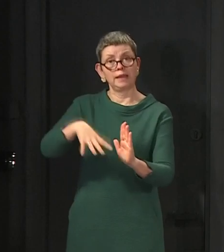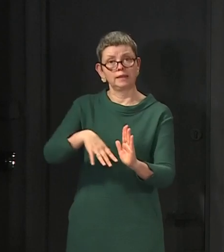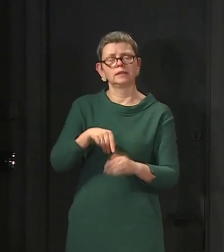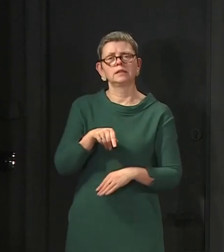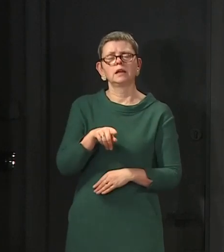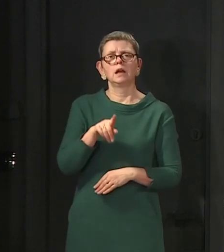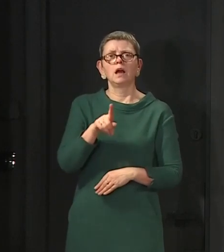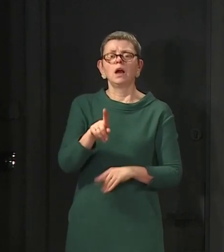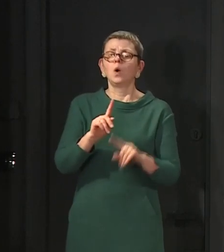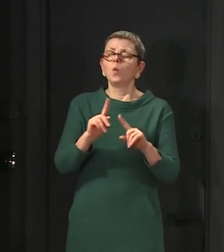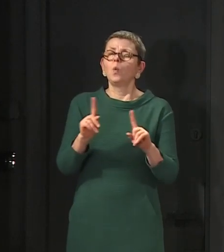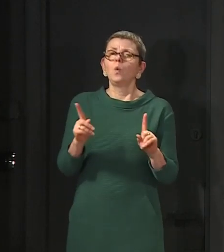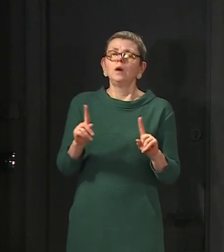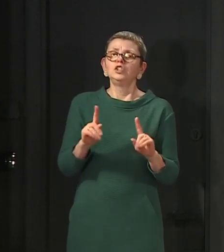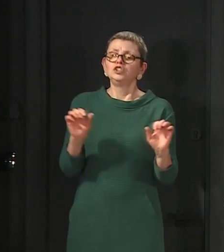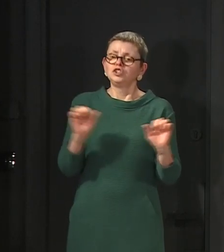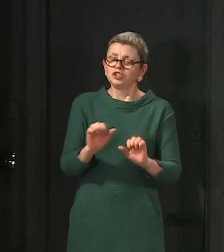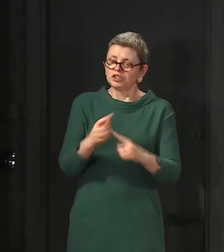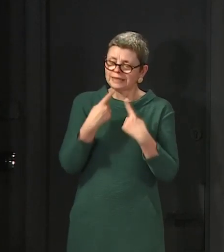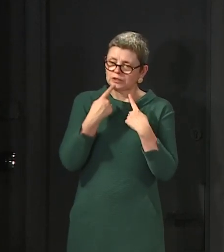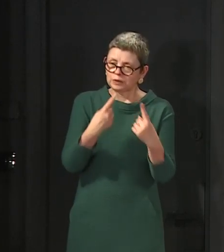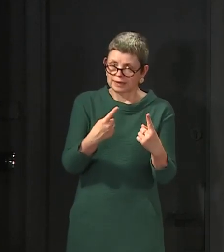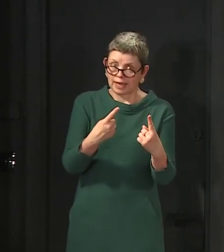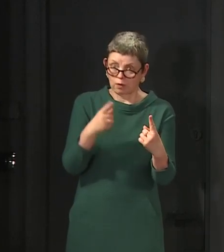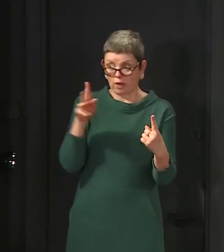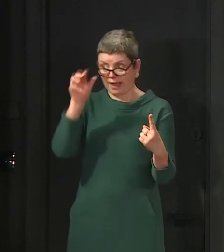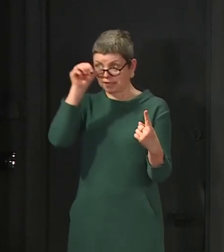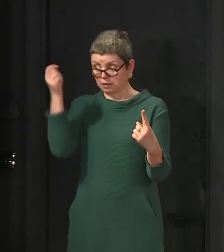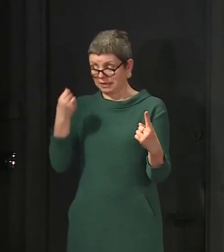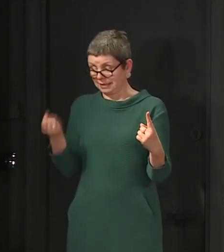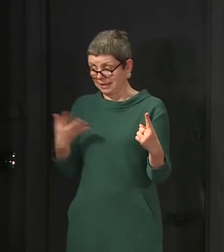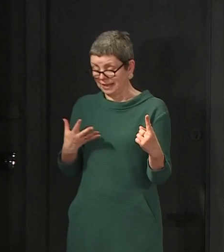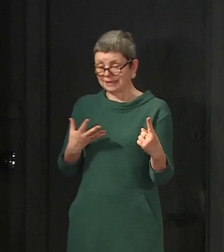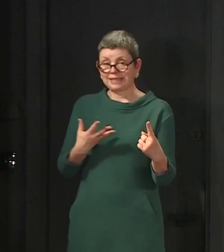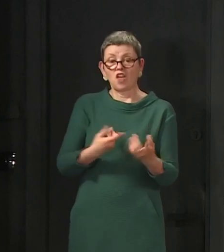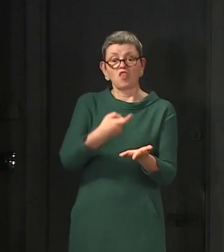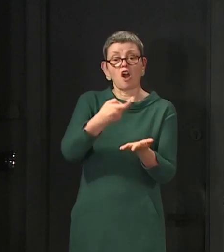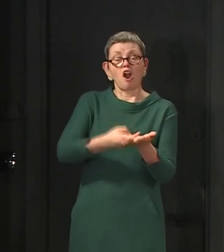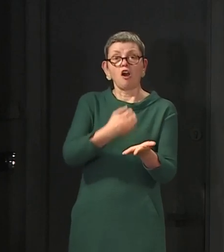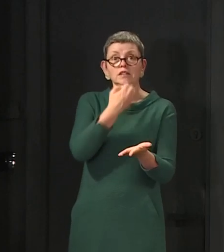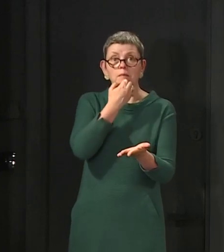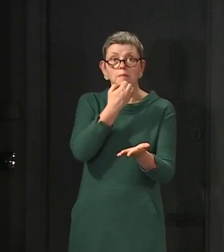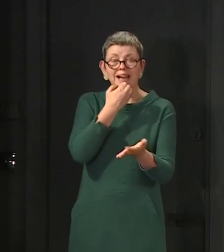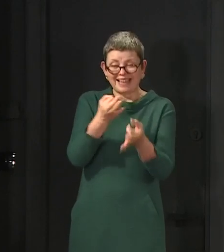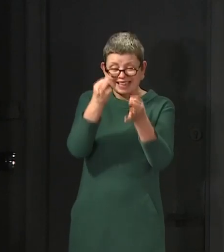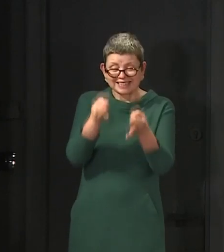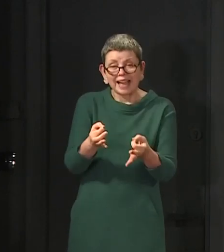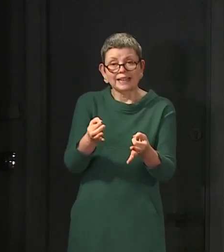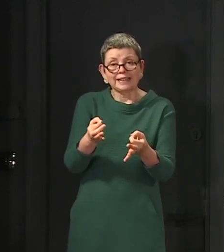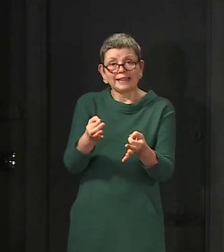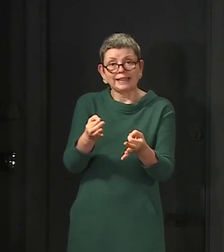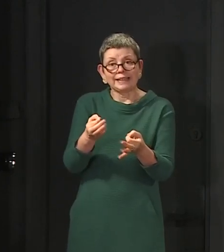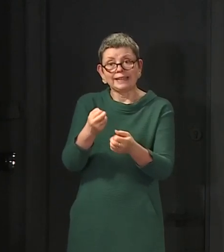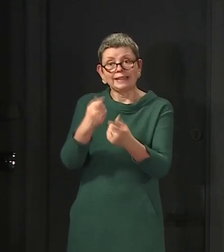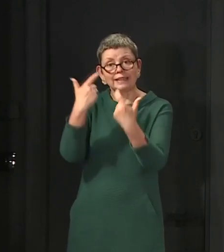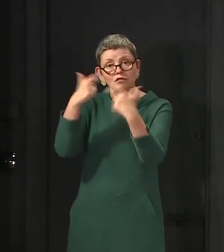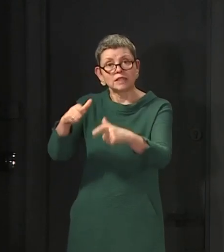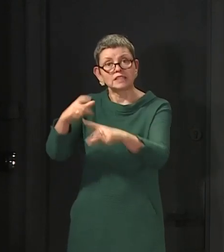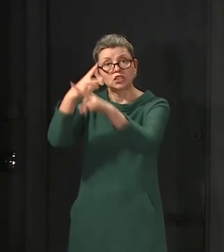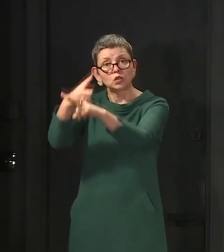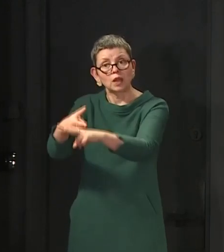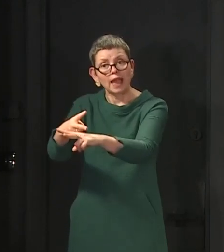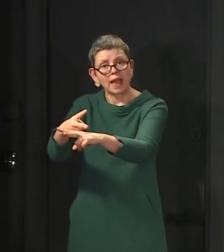Cannot yet say, certainly this is what the experts say to me, exactly what the R number is in care homes, not least because it's not a uniform picture across